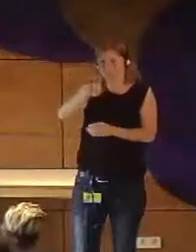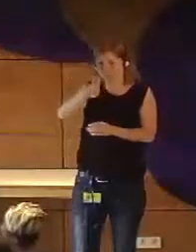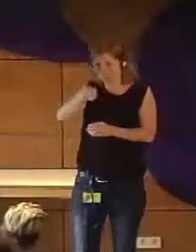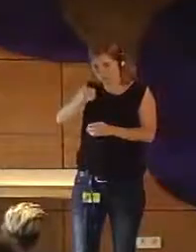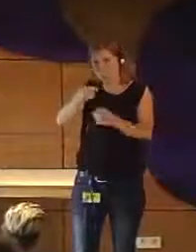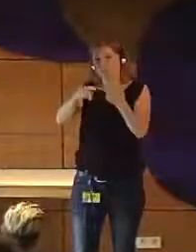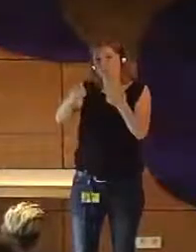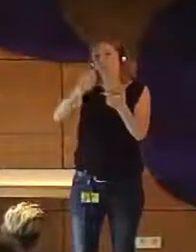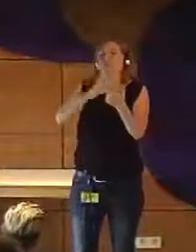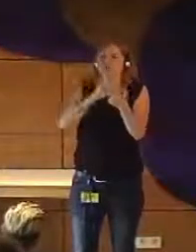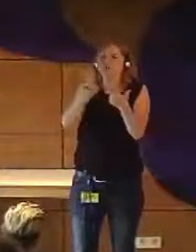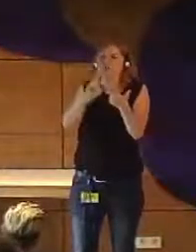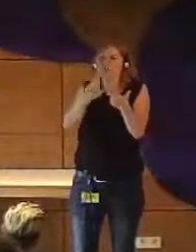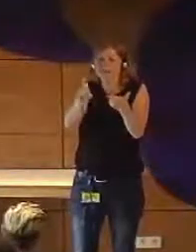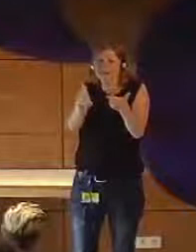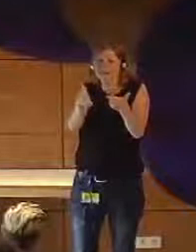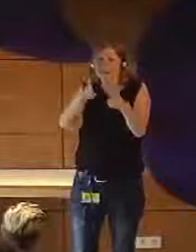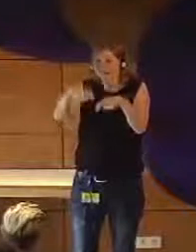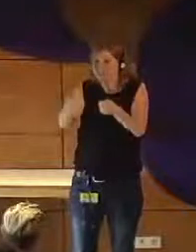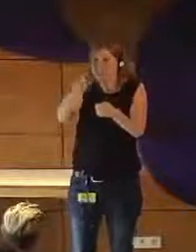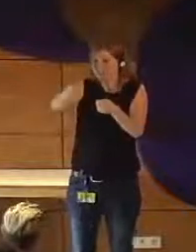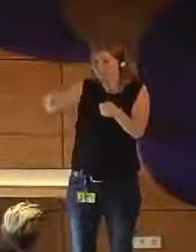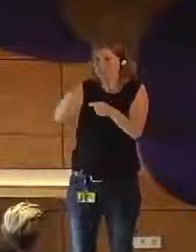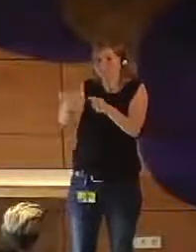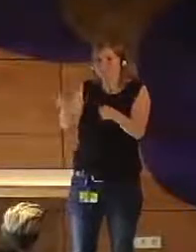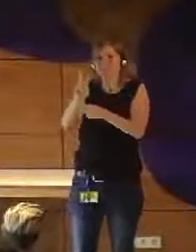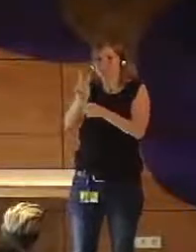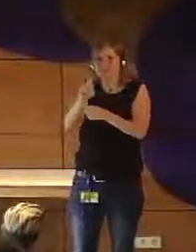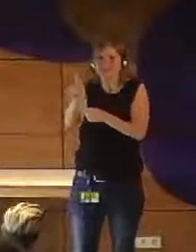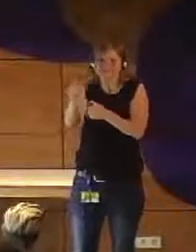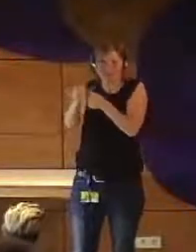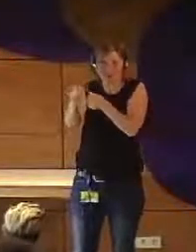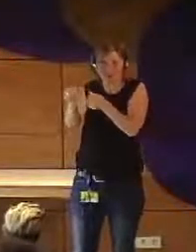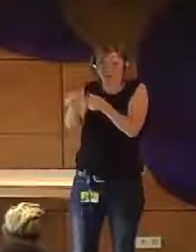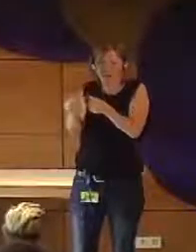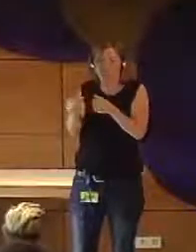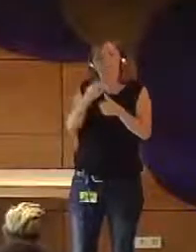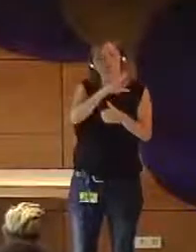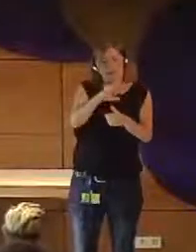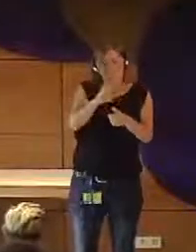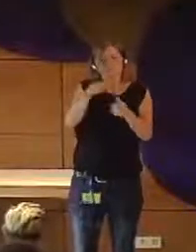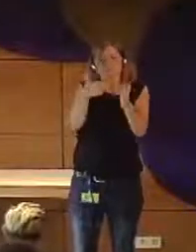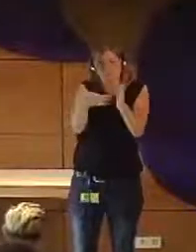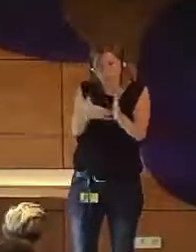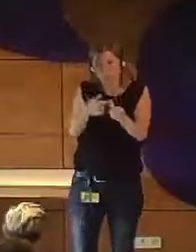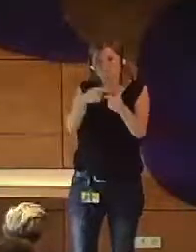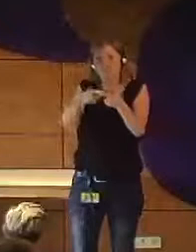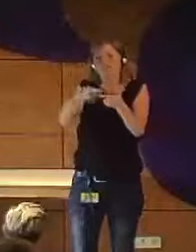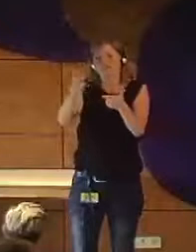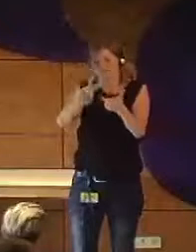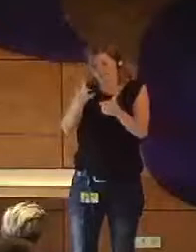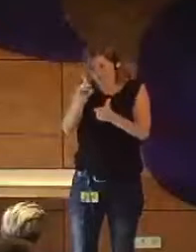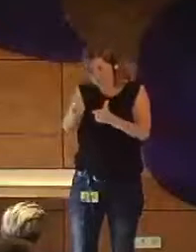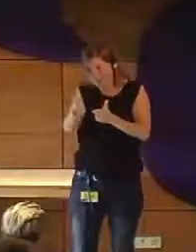think a reasonably good calcium intake, and if they're vitamin D deficient, vitamin D supplementation